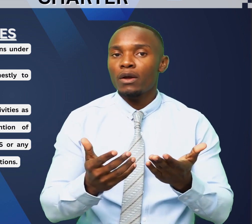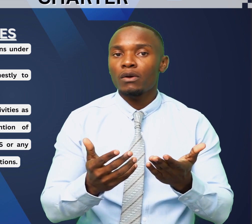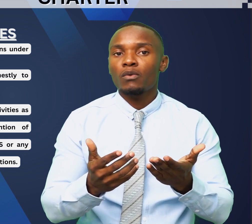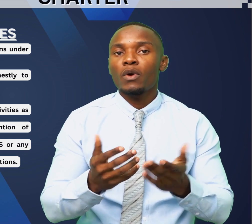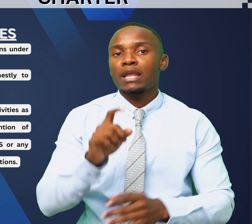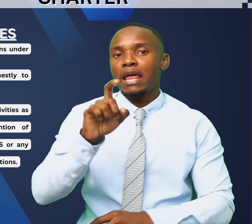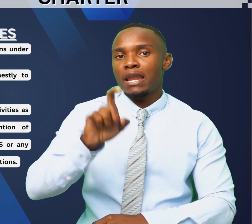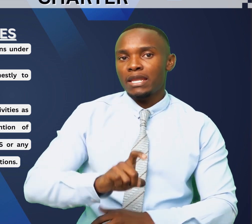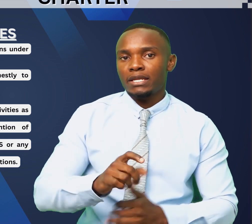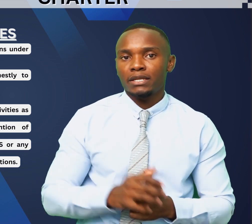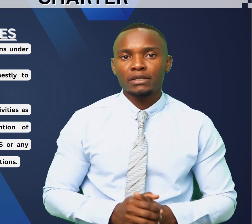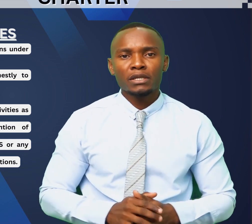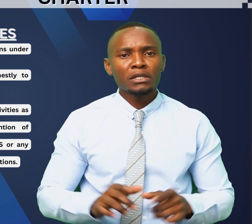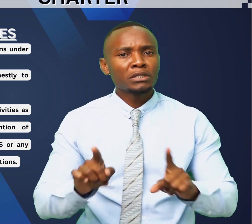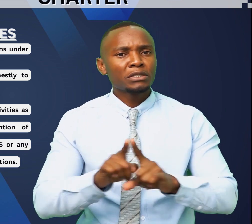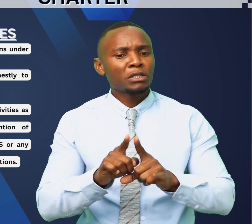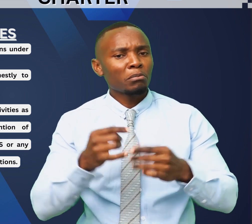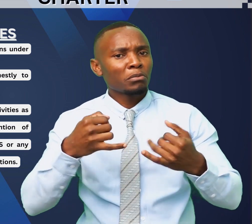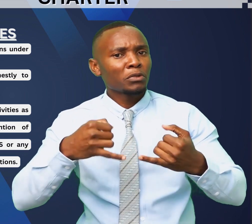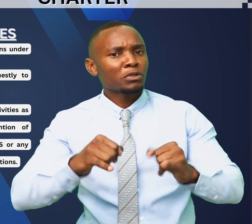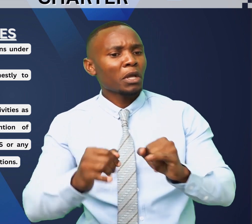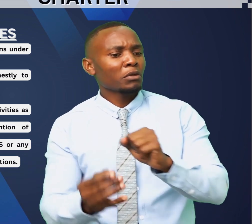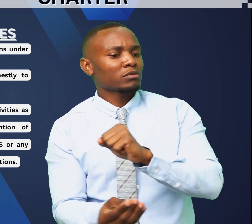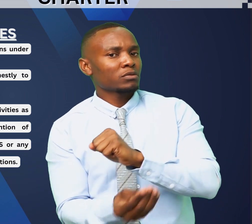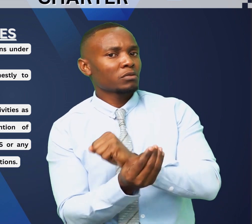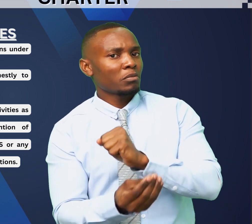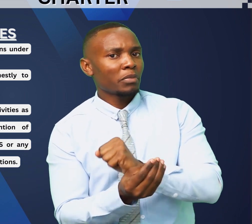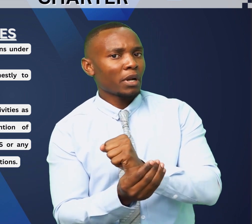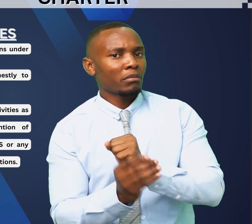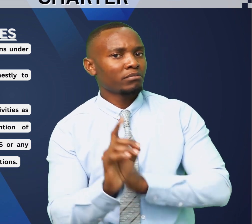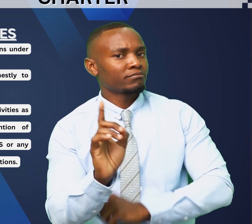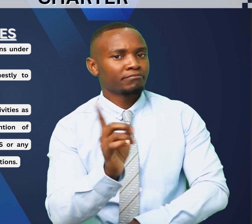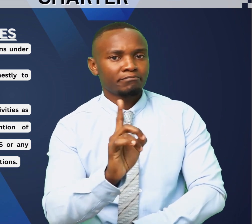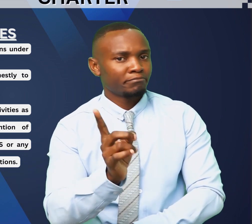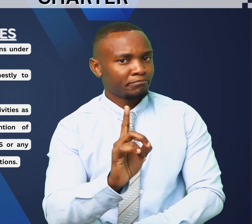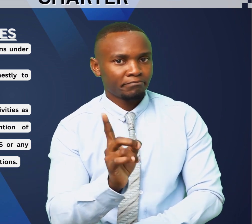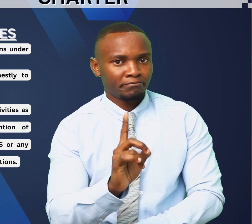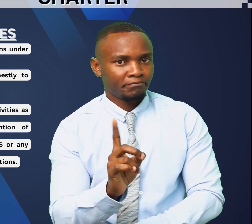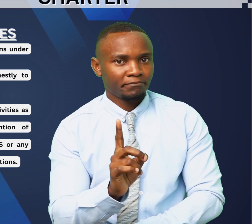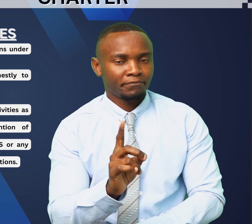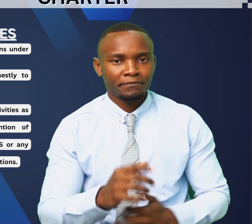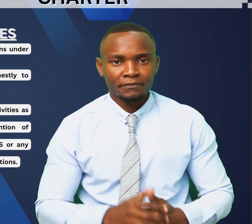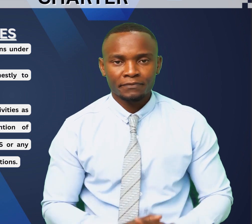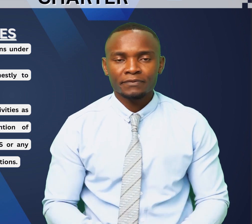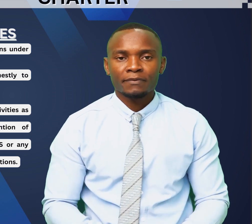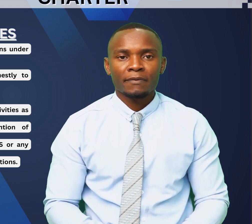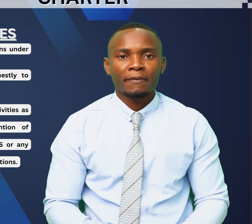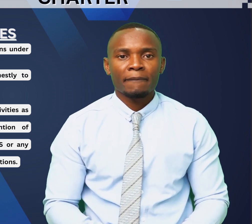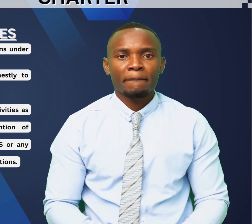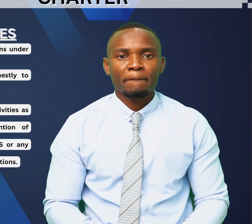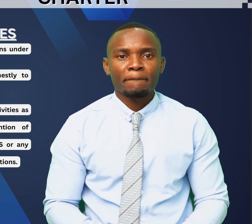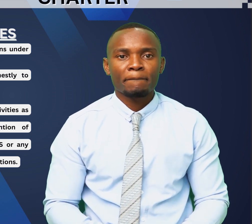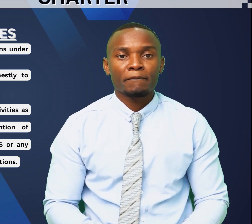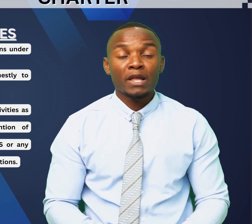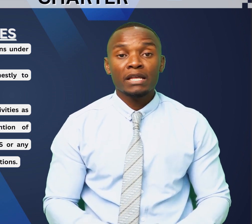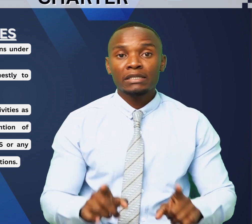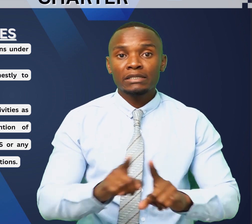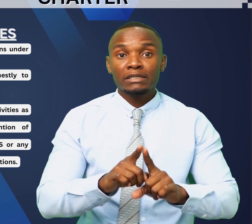appropriate. Not offer any form of inducement with the intention of compromising any KEBS officer.